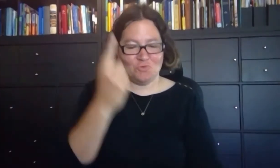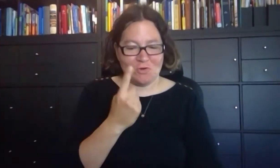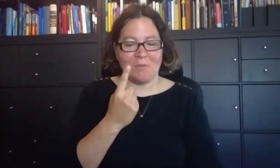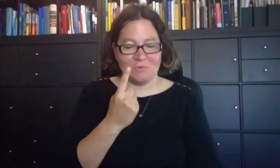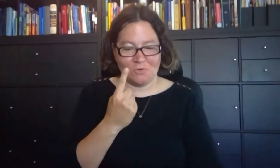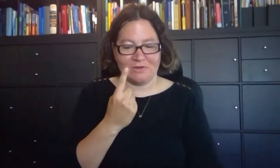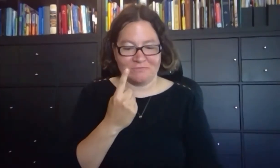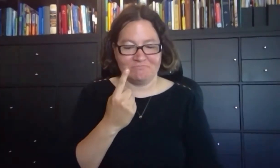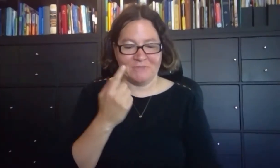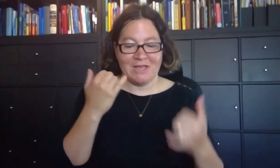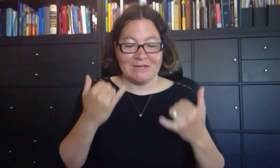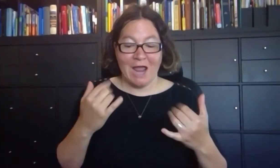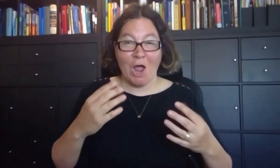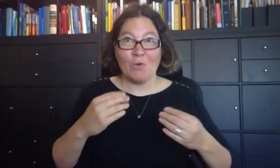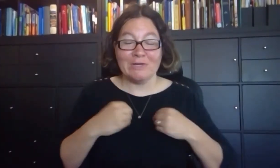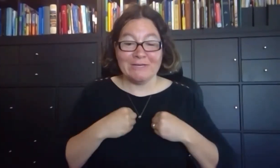Let us pray. God, you come to us